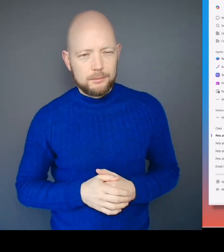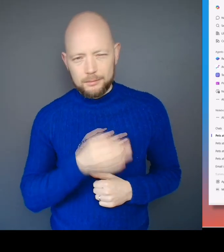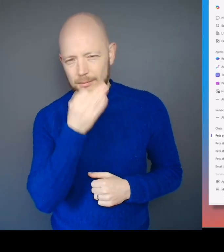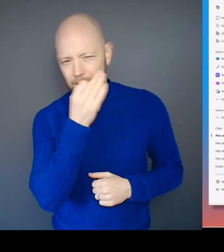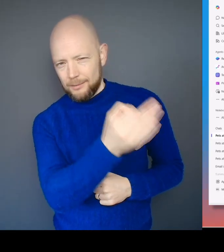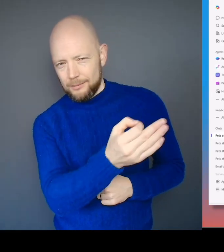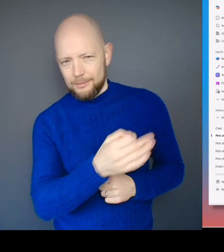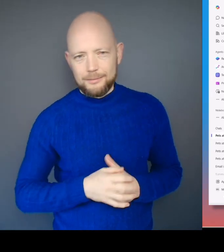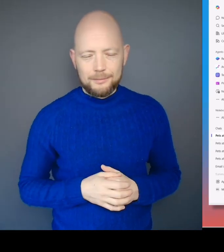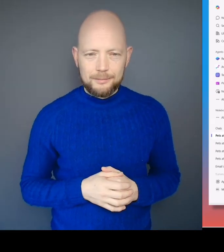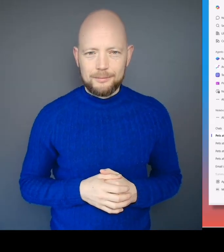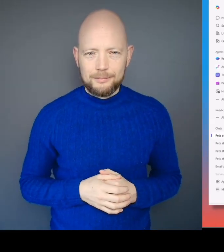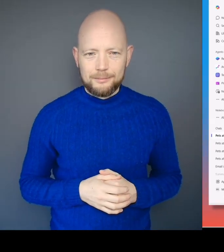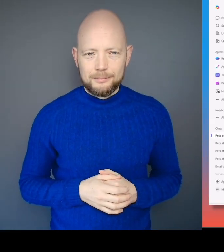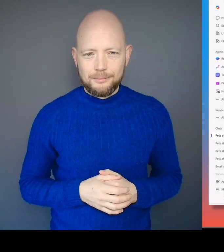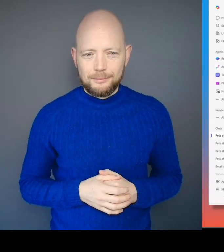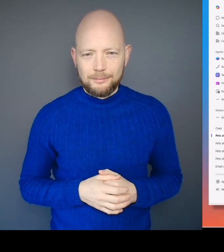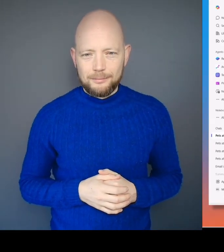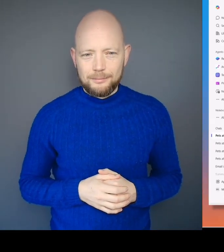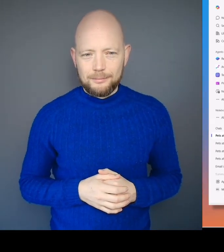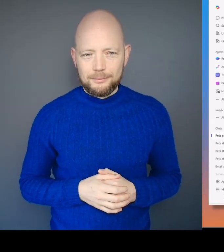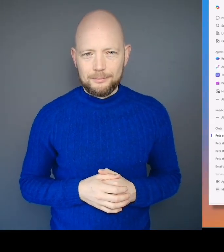Workday.